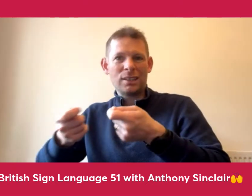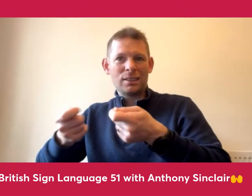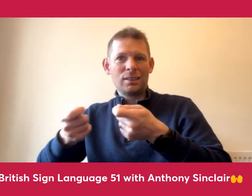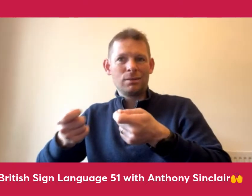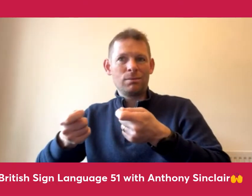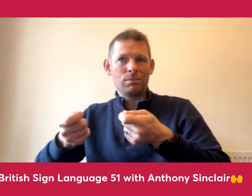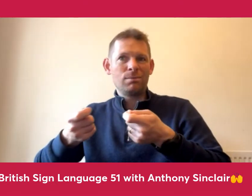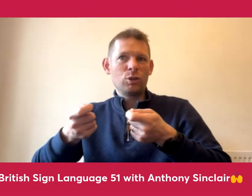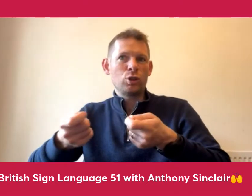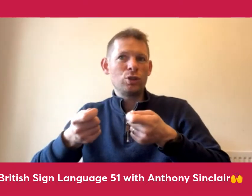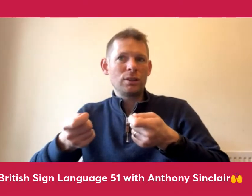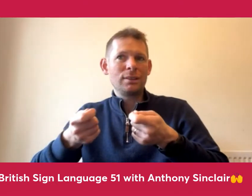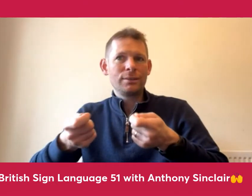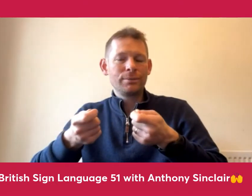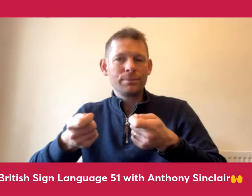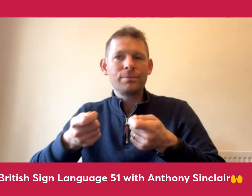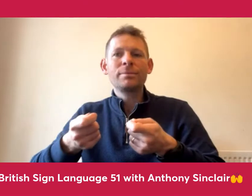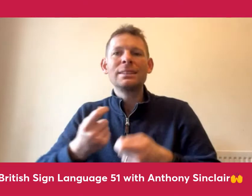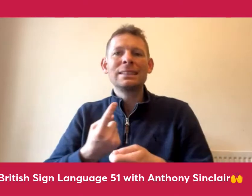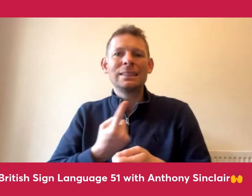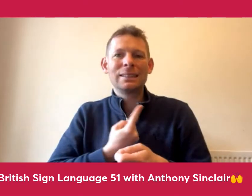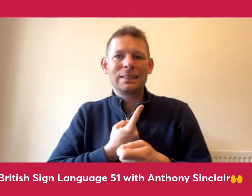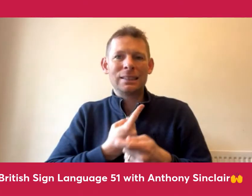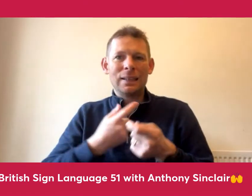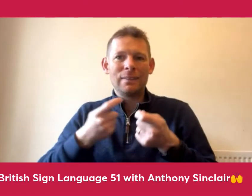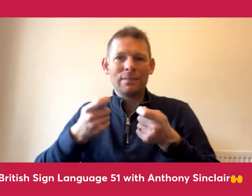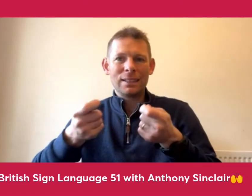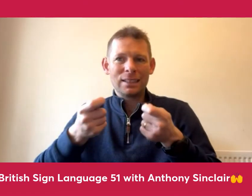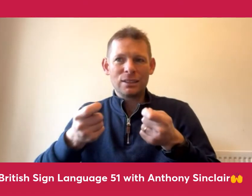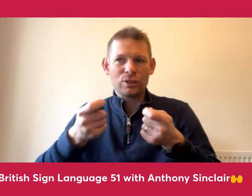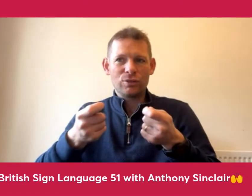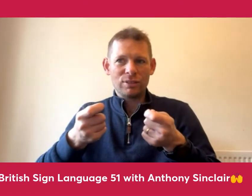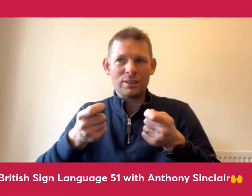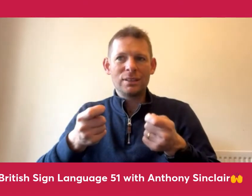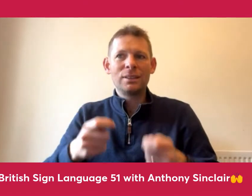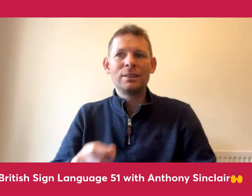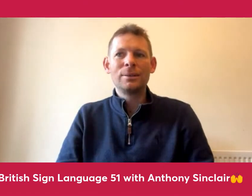So that's you cooking. That's why the sign for self catering.